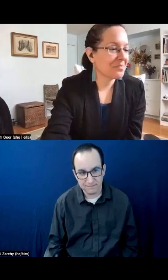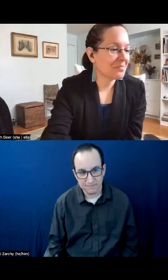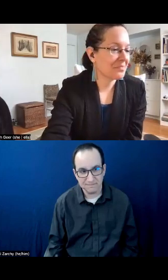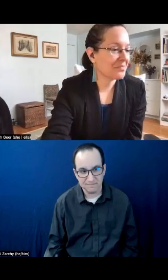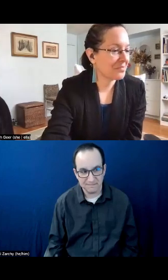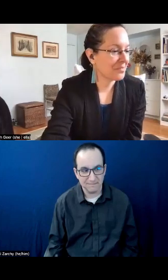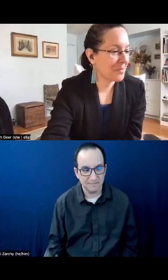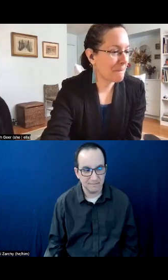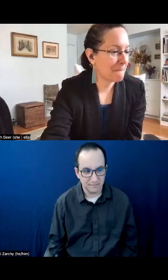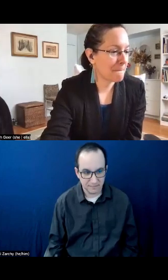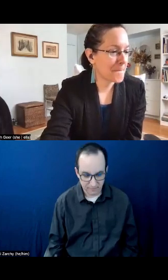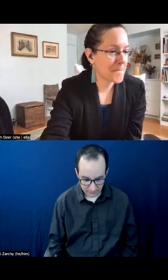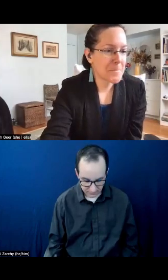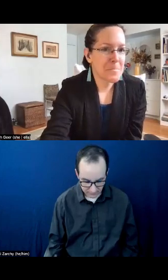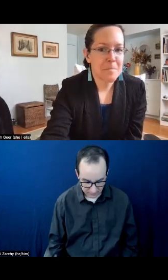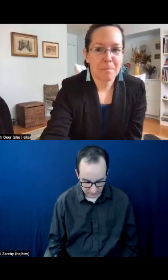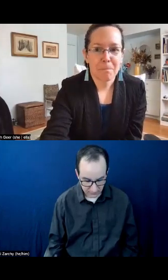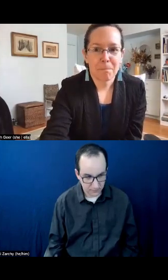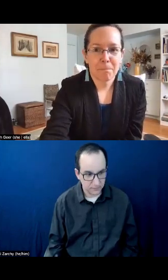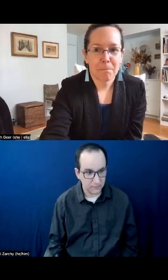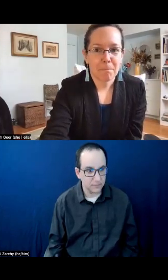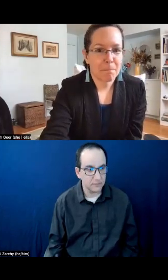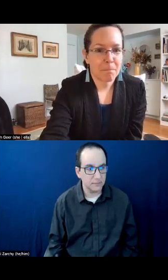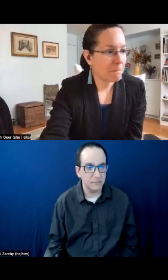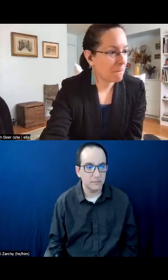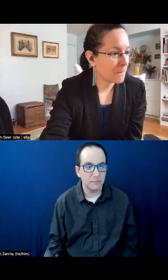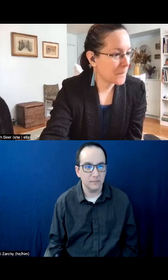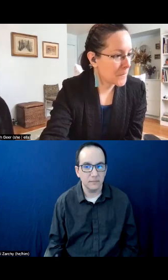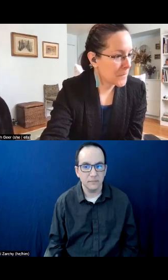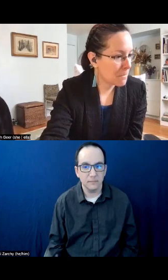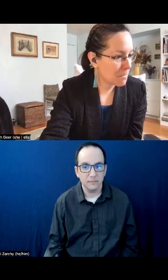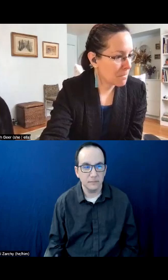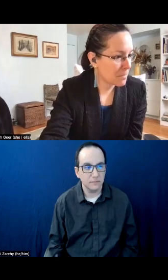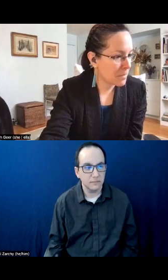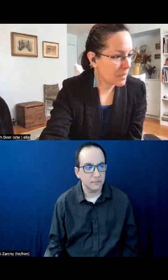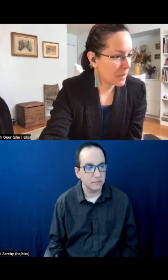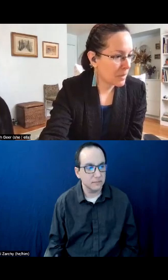there is a hold, it just happens to be shorter.